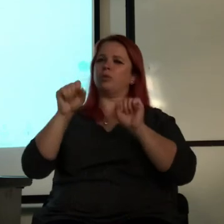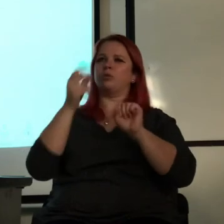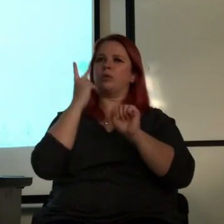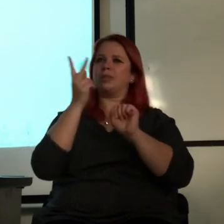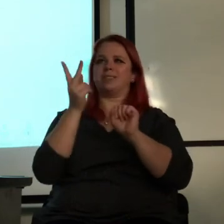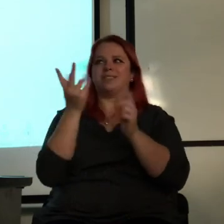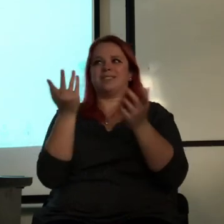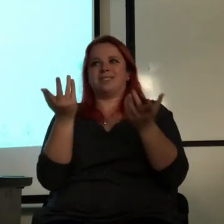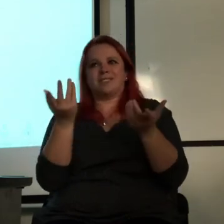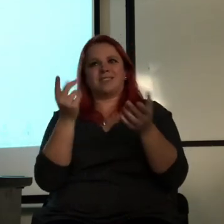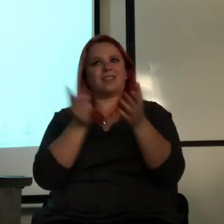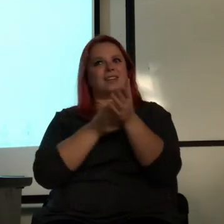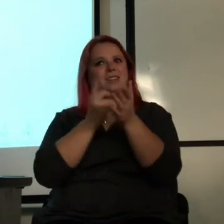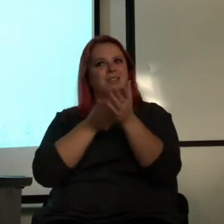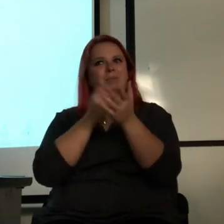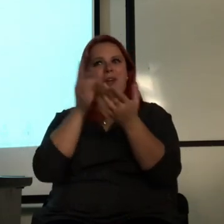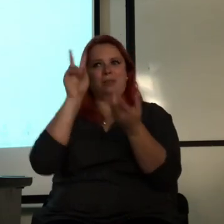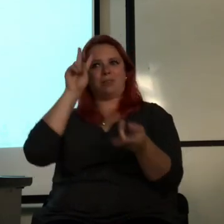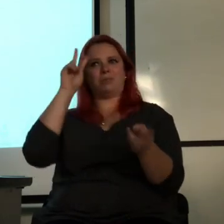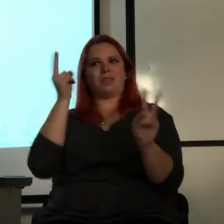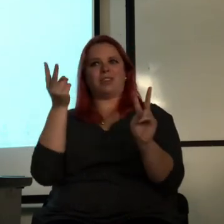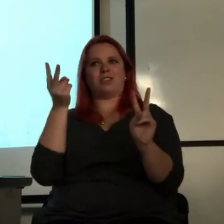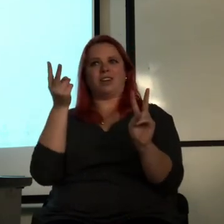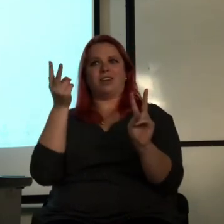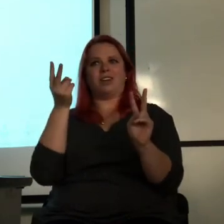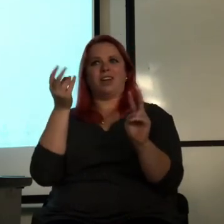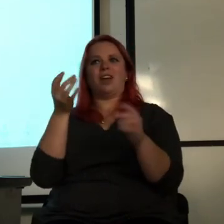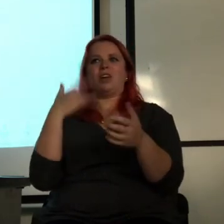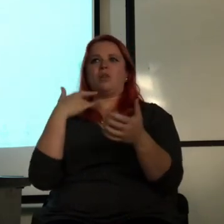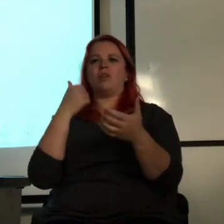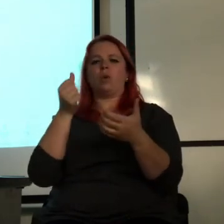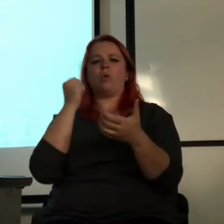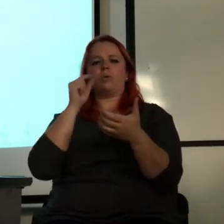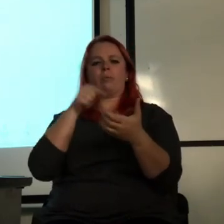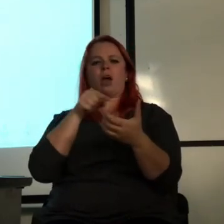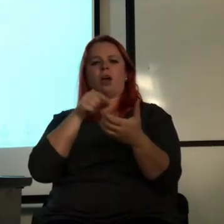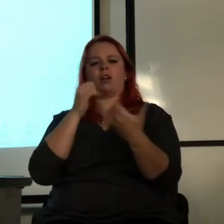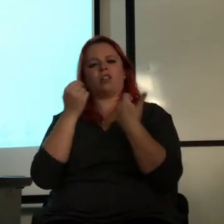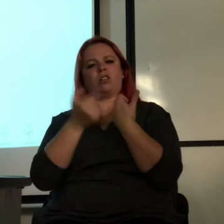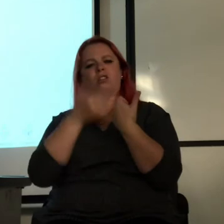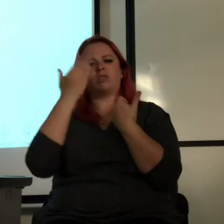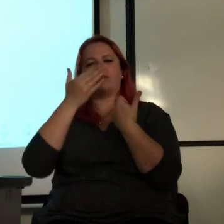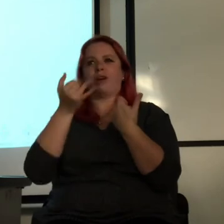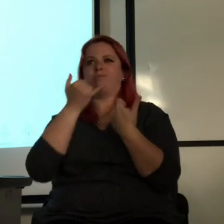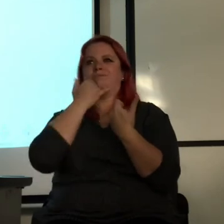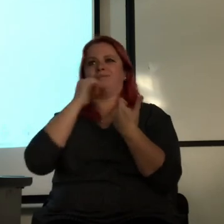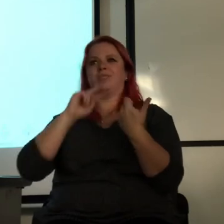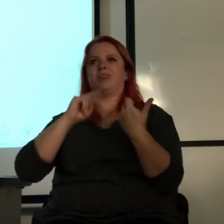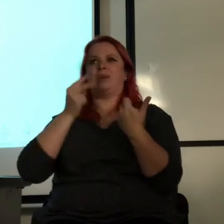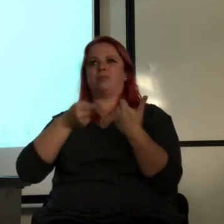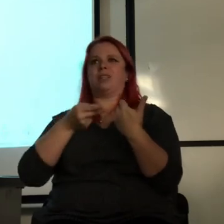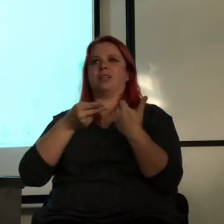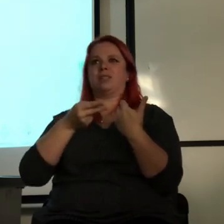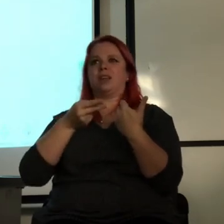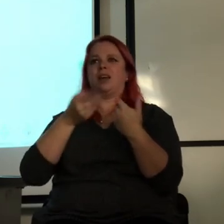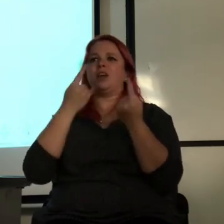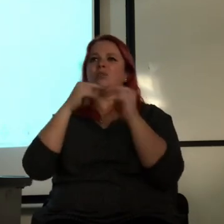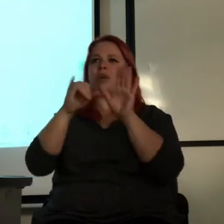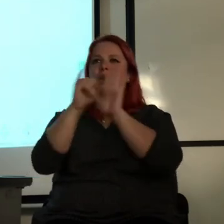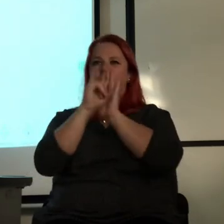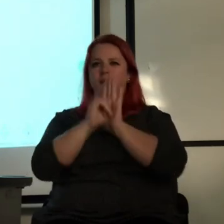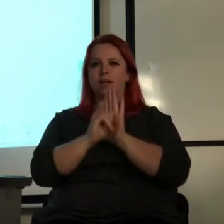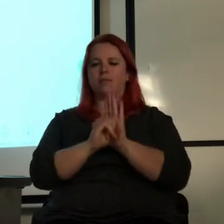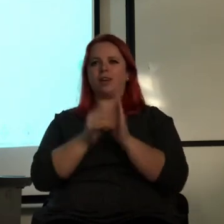No, sometimes students mix it up. You think the back's the front, and then you start to try to identify things, and can you see how that's a